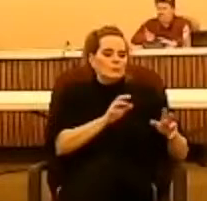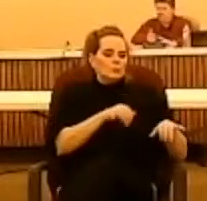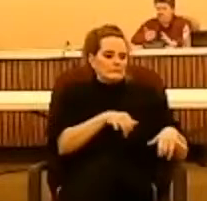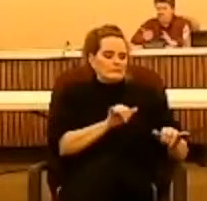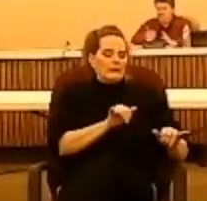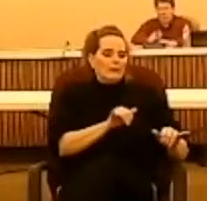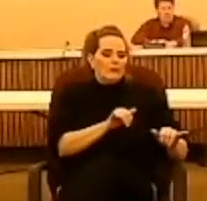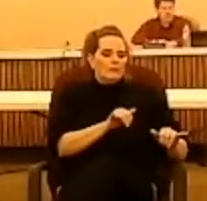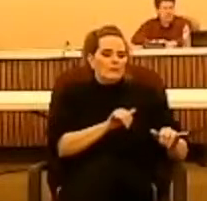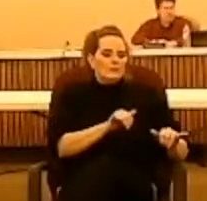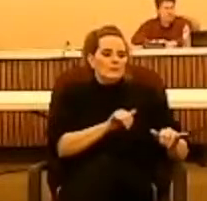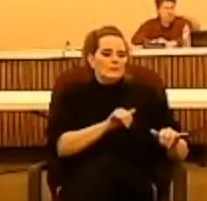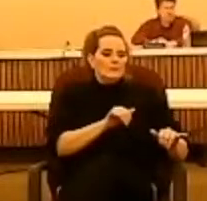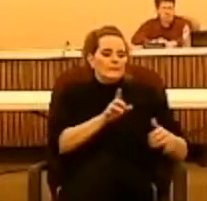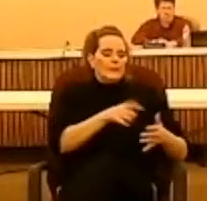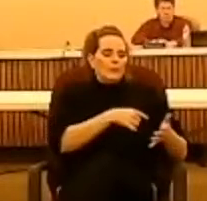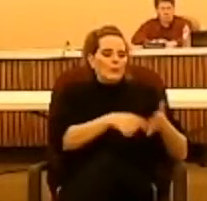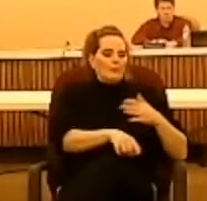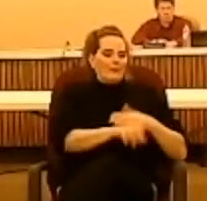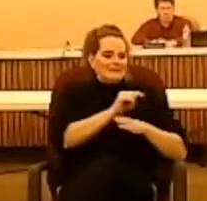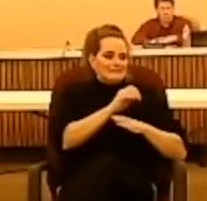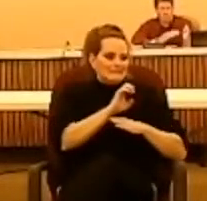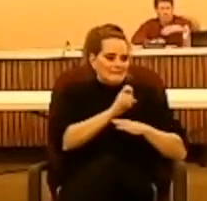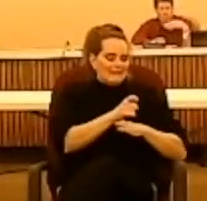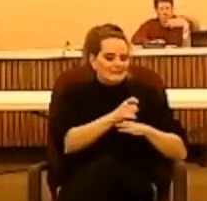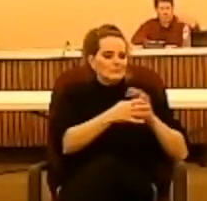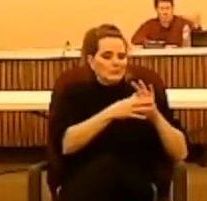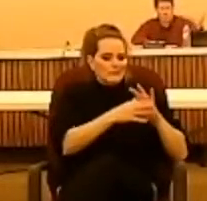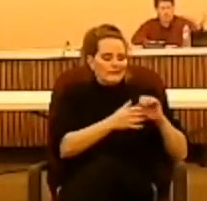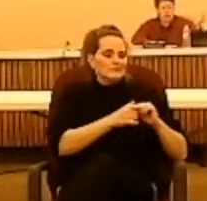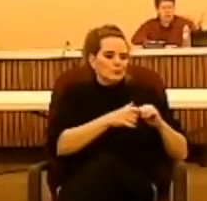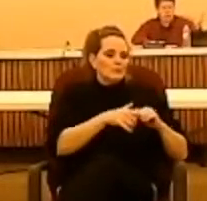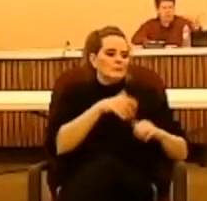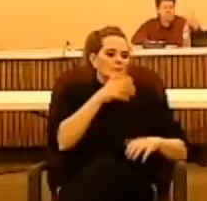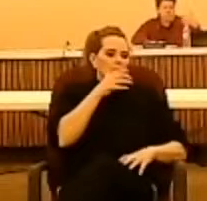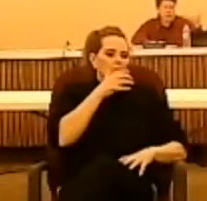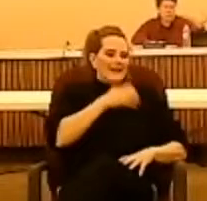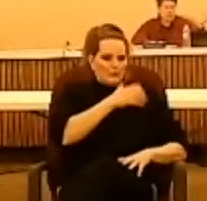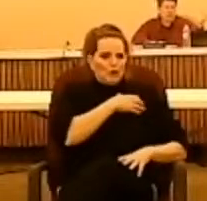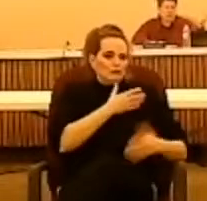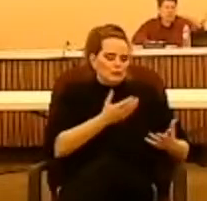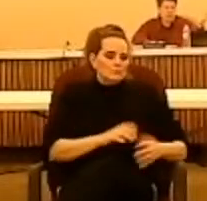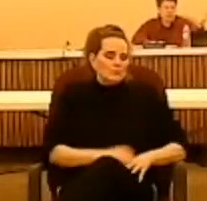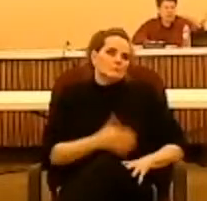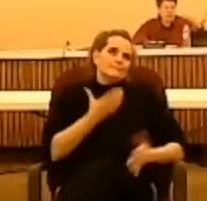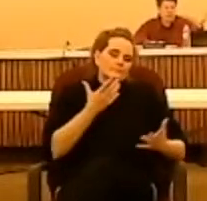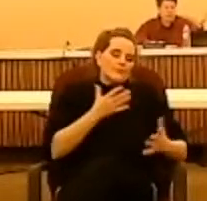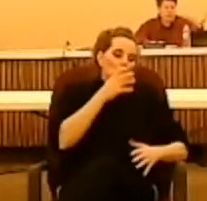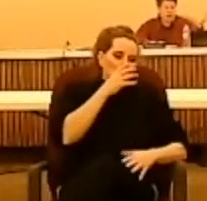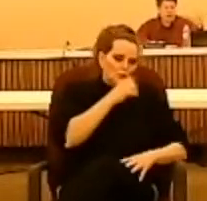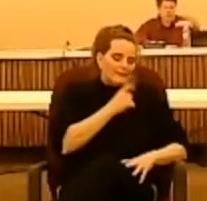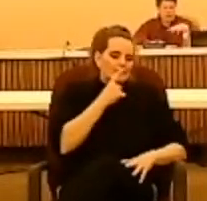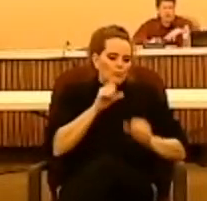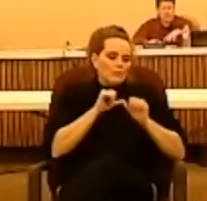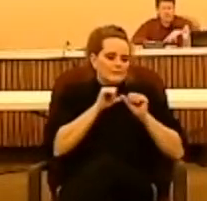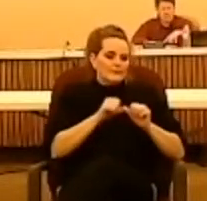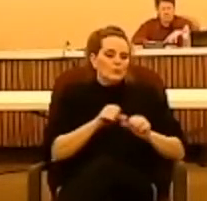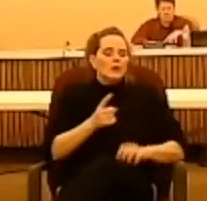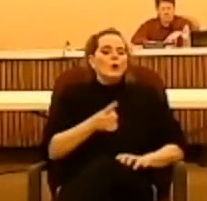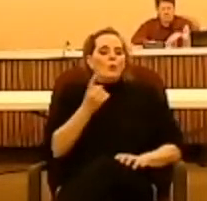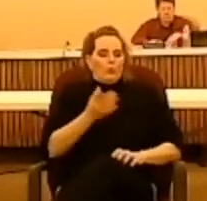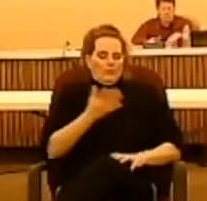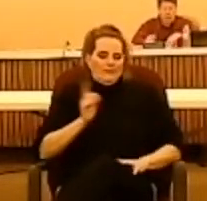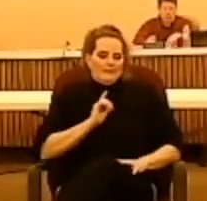essentially paying taxes under the agricultural, assuming he has to continue. One of the things we did